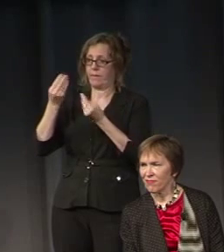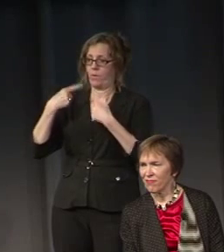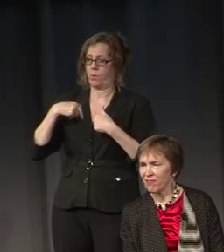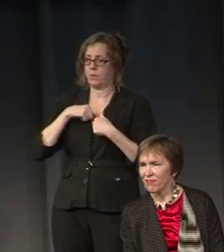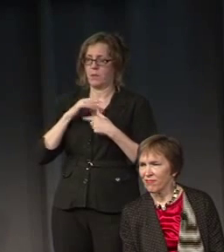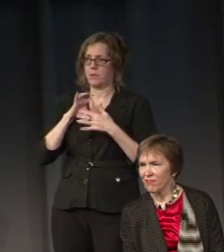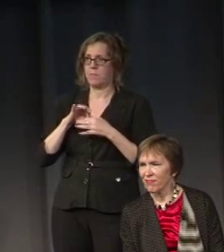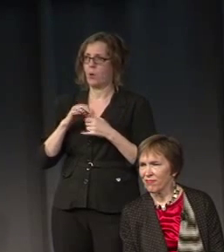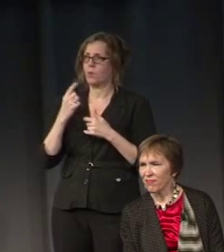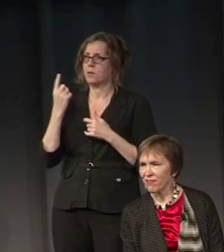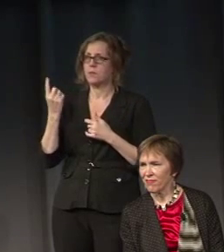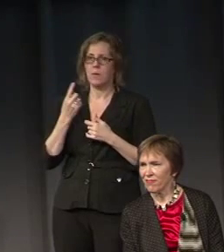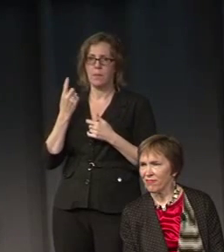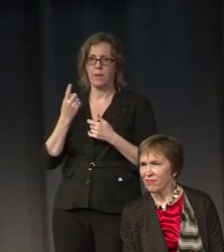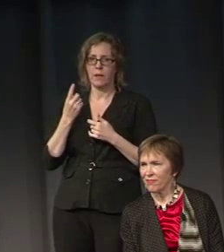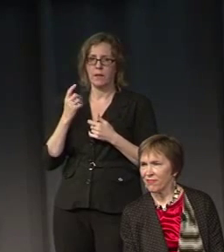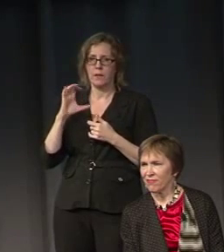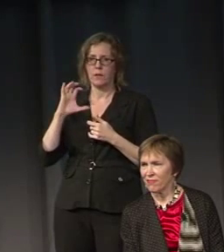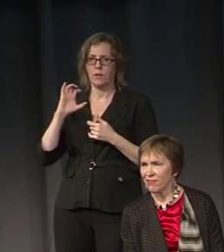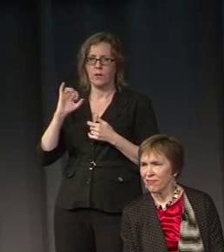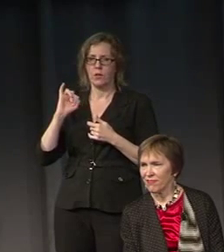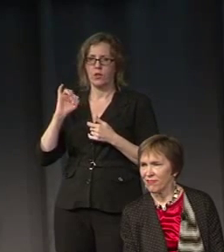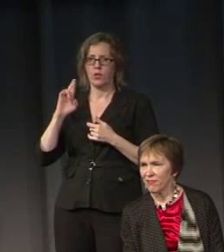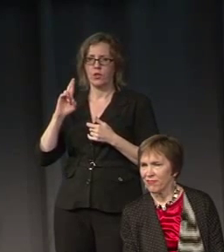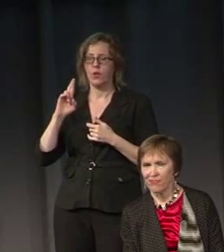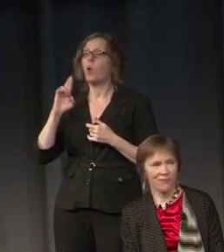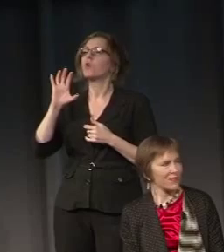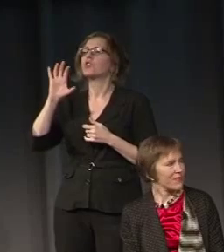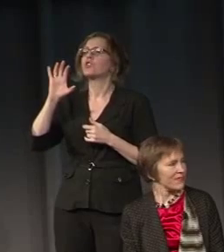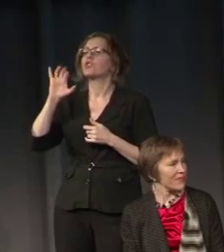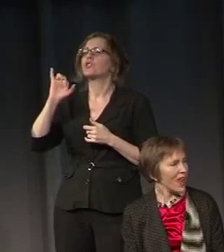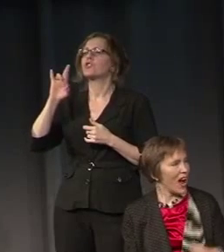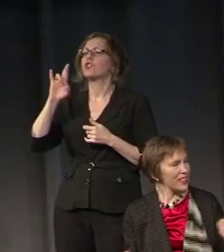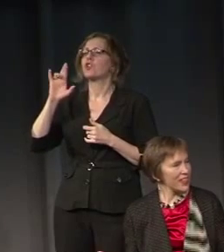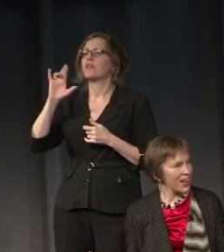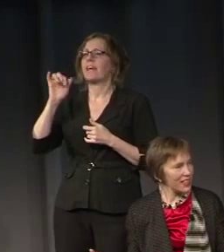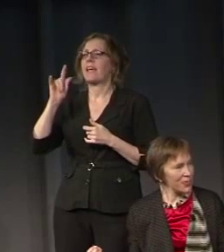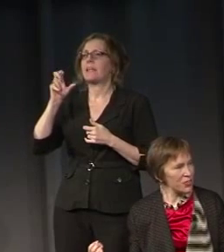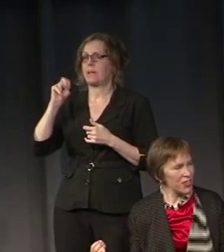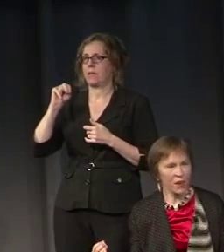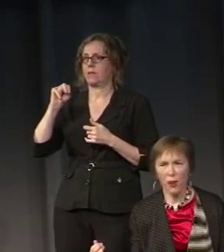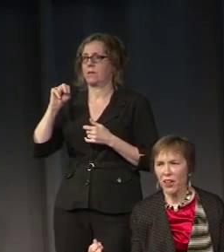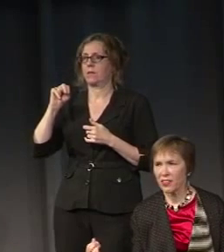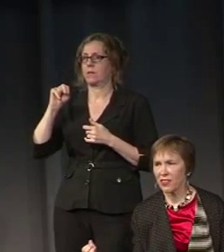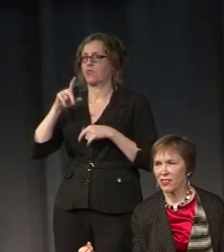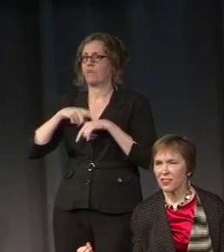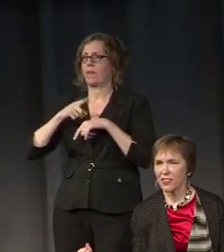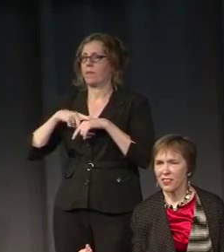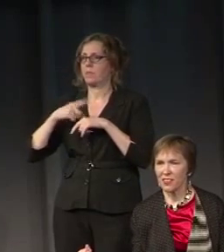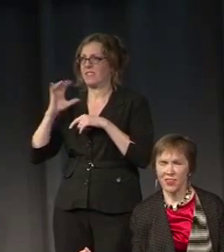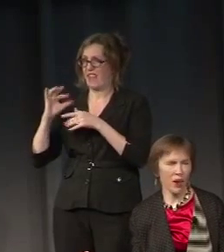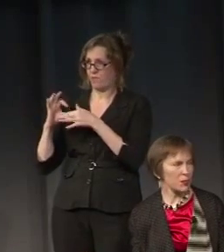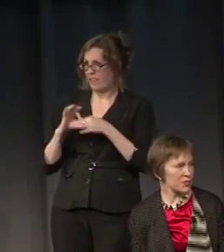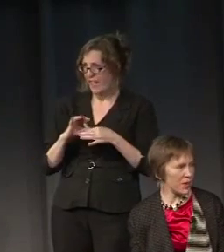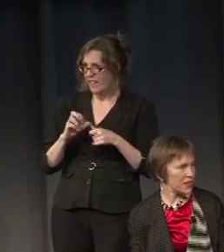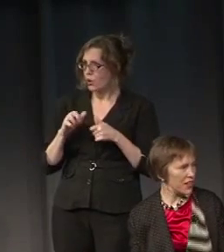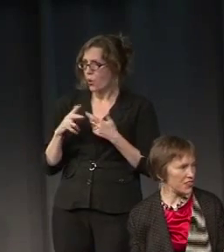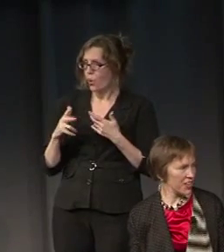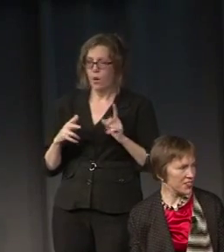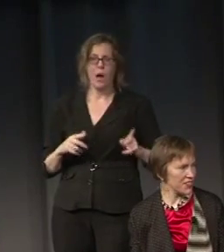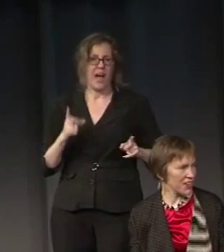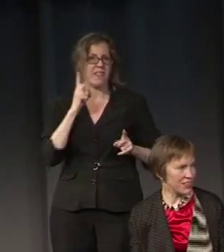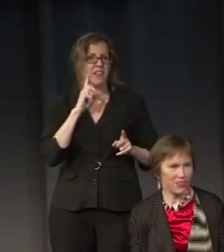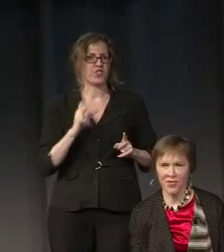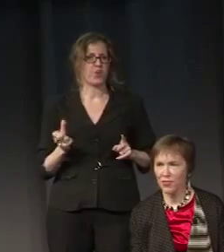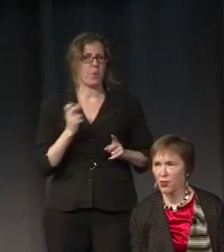And how it is different in the morning to the afternoon. Maybe we should group questions. I think we should go back to Tauba's